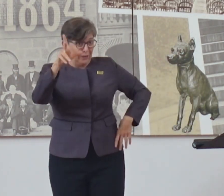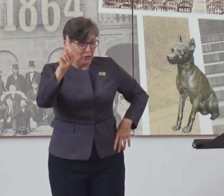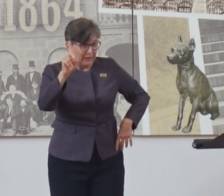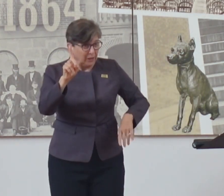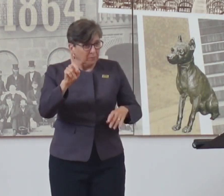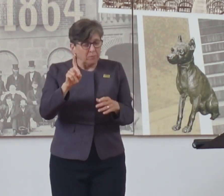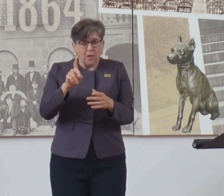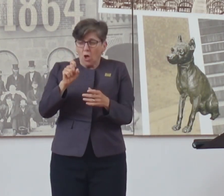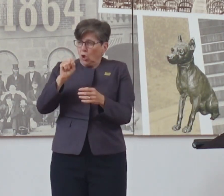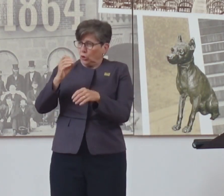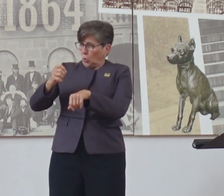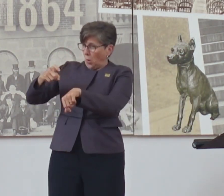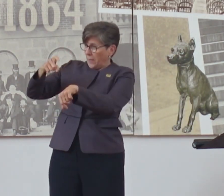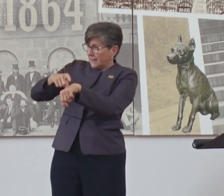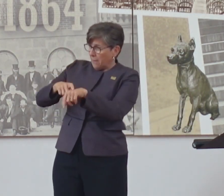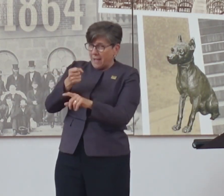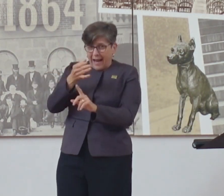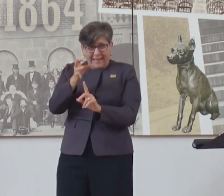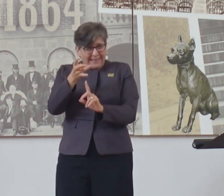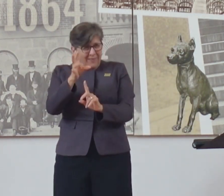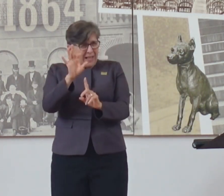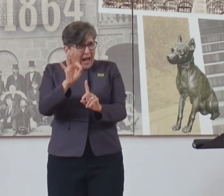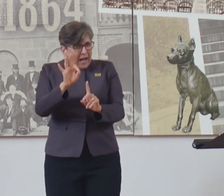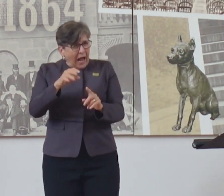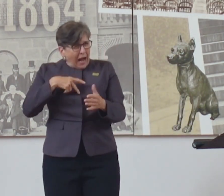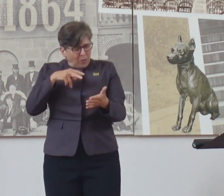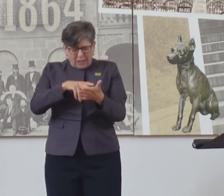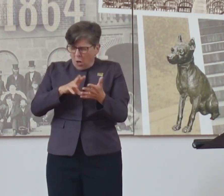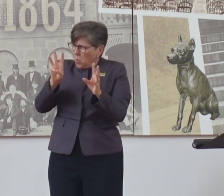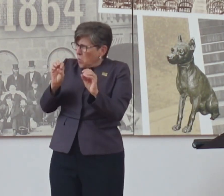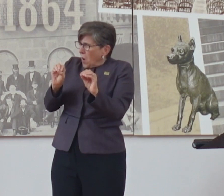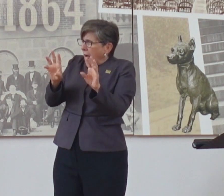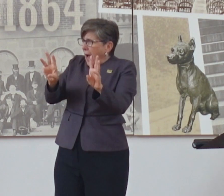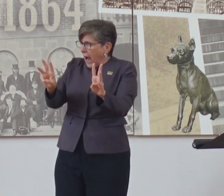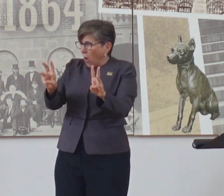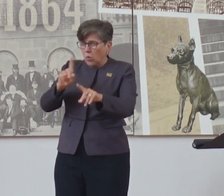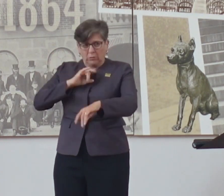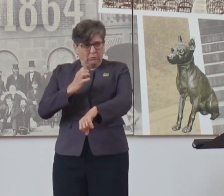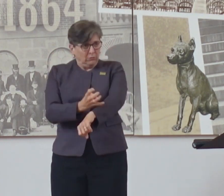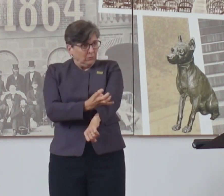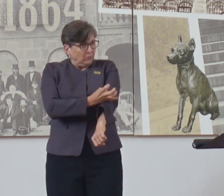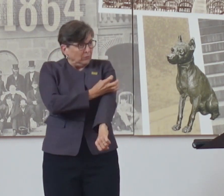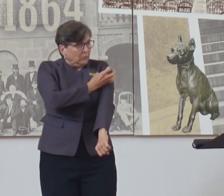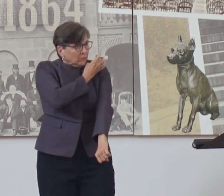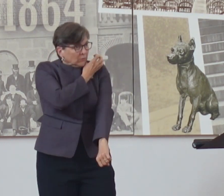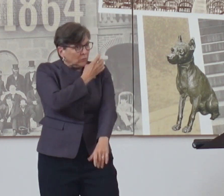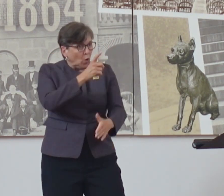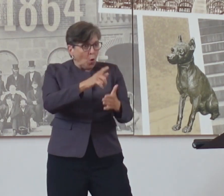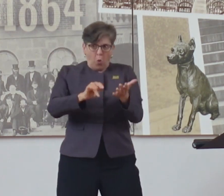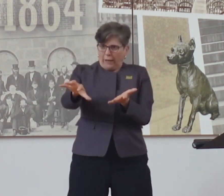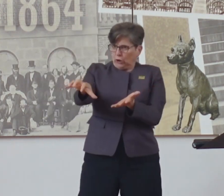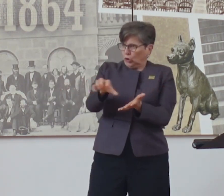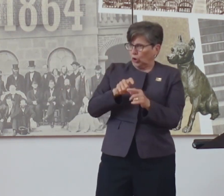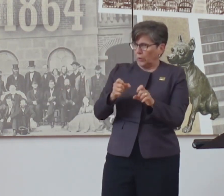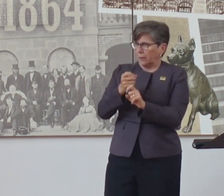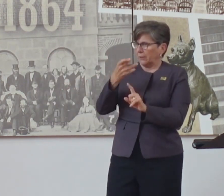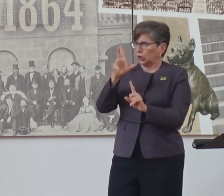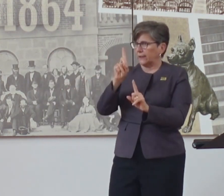her degree through sign language interpreters. So this was back in 1969, and for me to realize that, it just absolutely